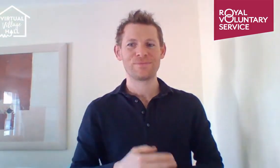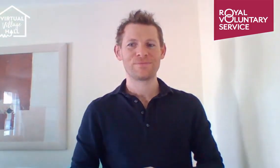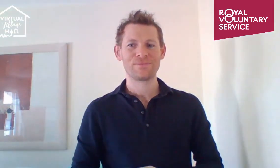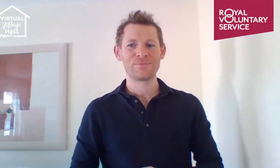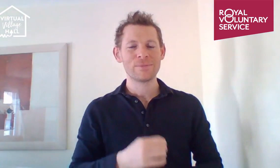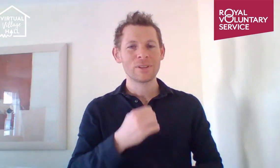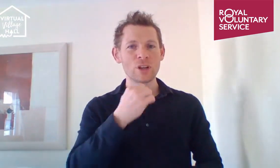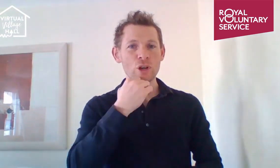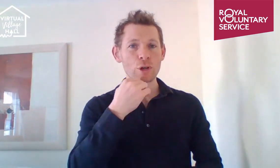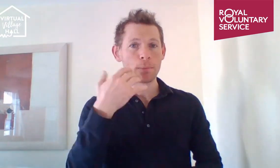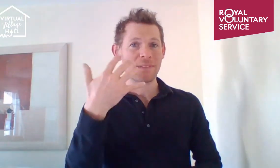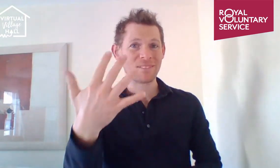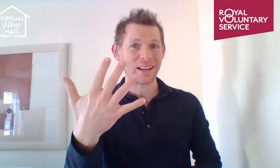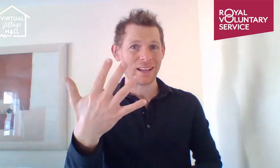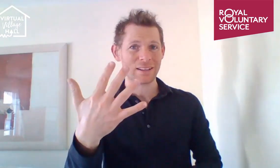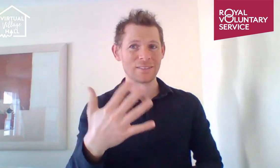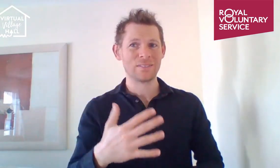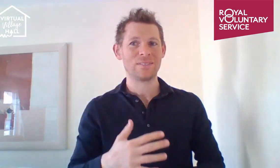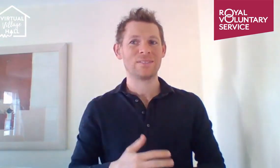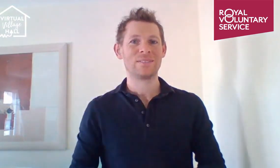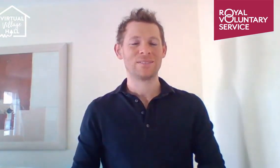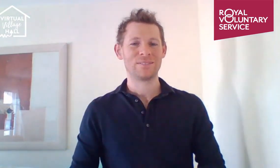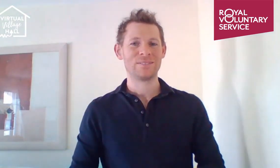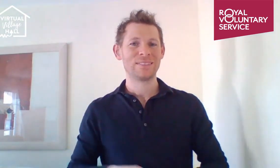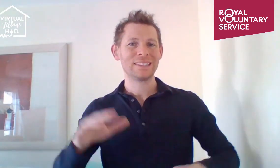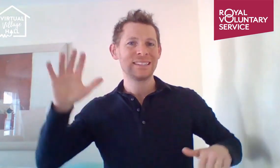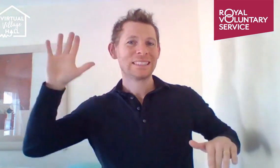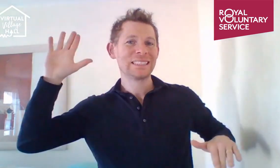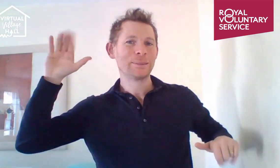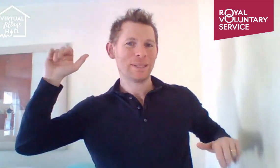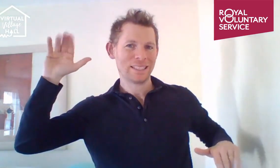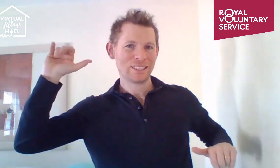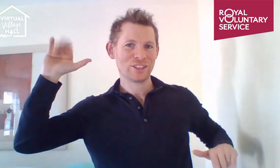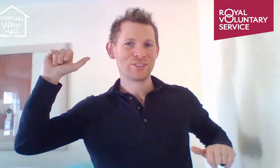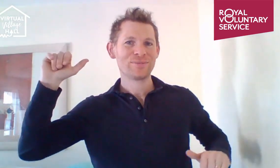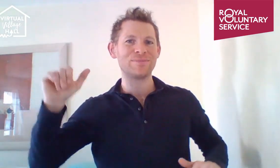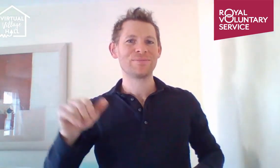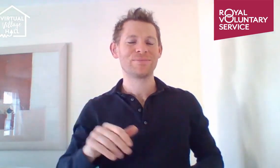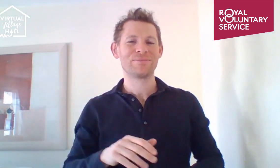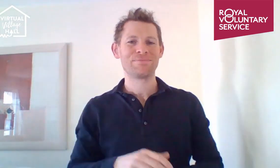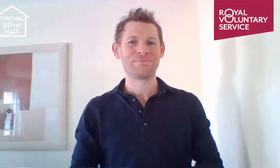art. Number five was Spanish.